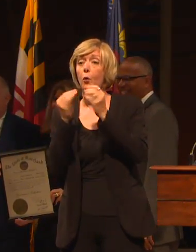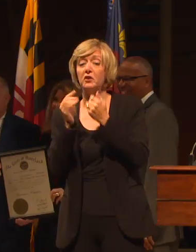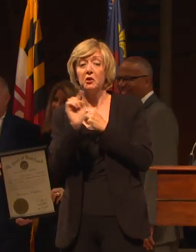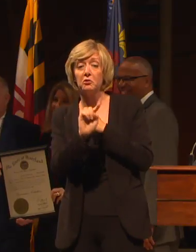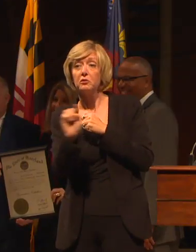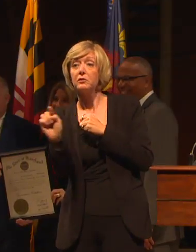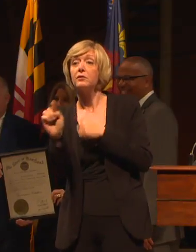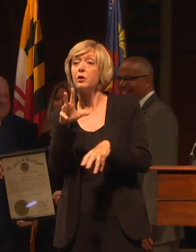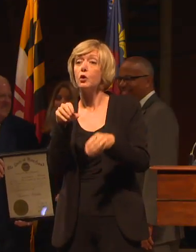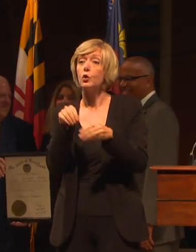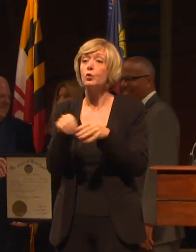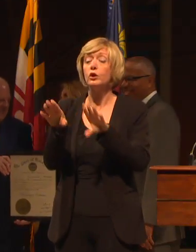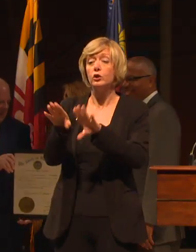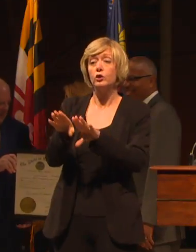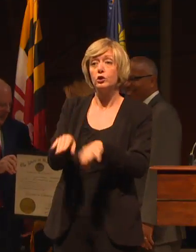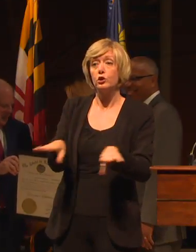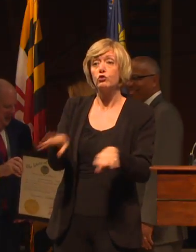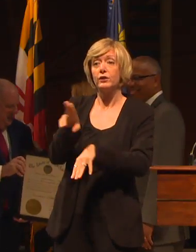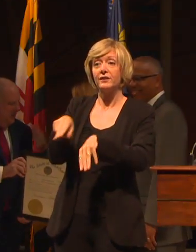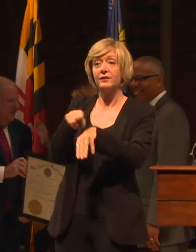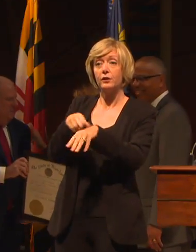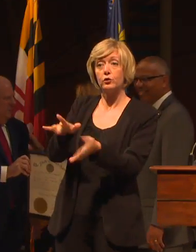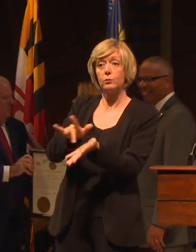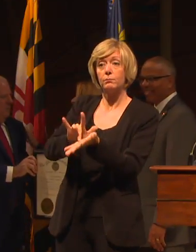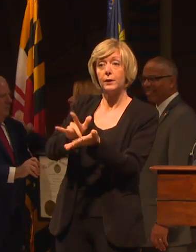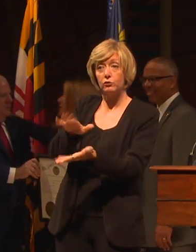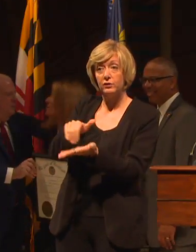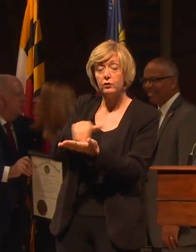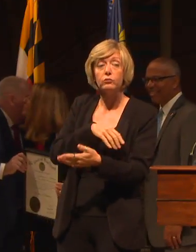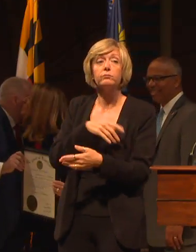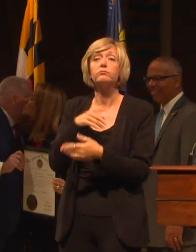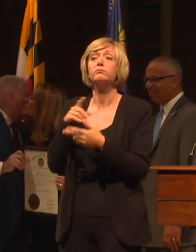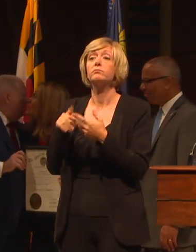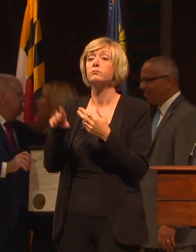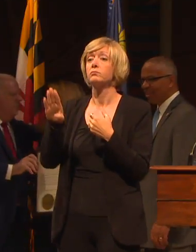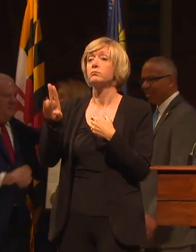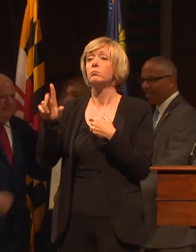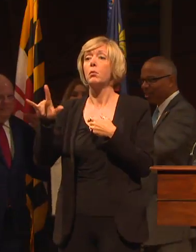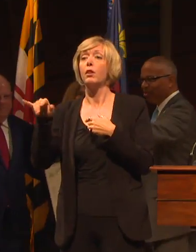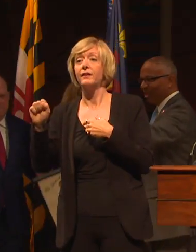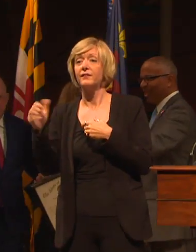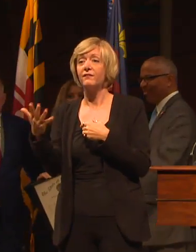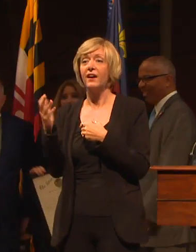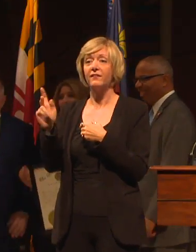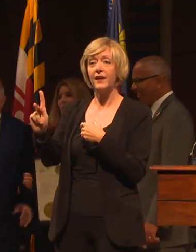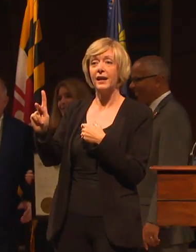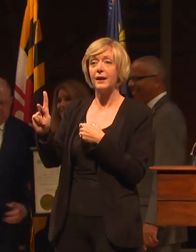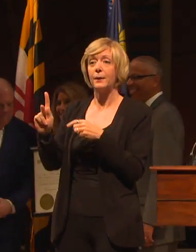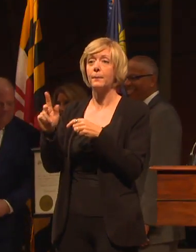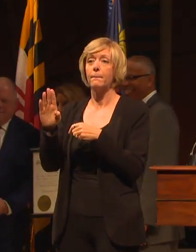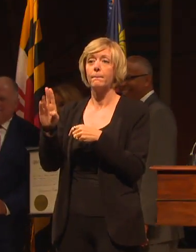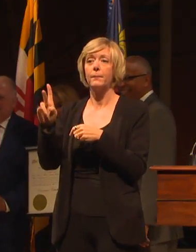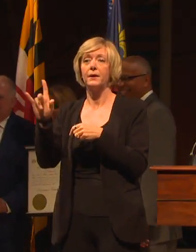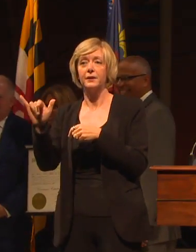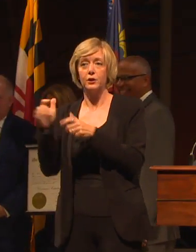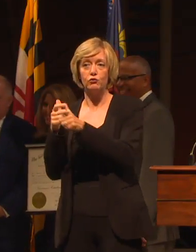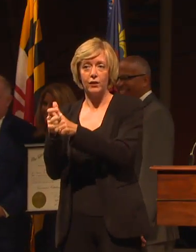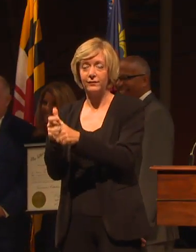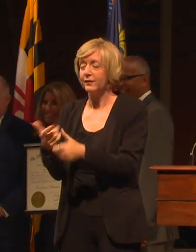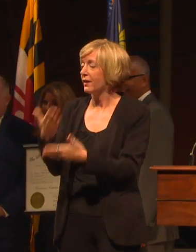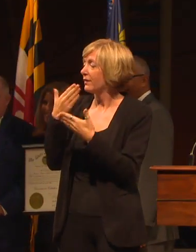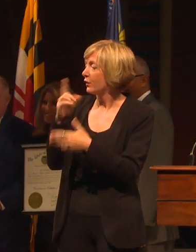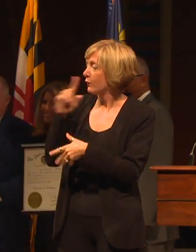organizations, including the Children's National Medical Center and the Bullis 5K Buddy Run. Thank you, Jillian, for all you